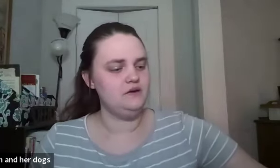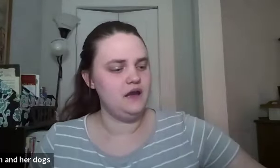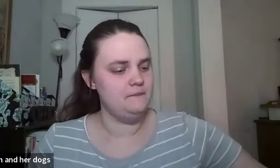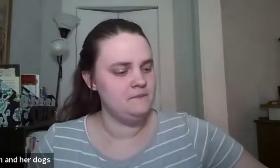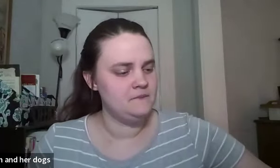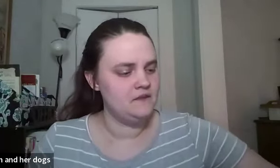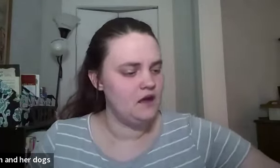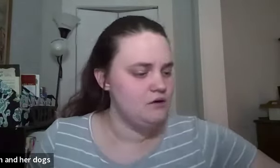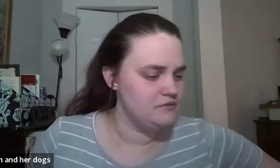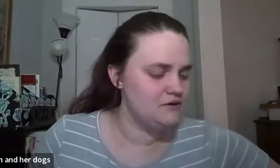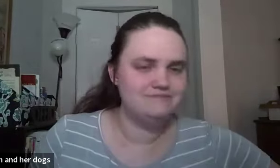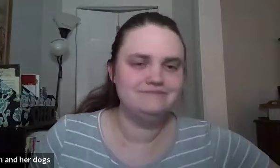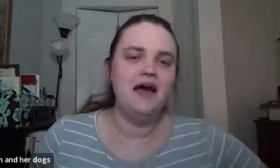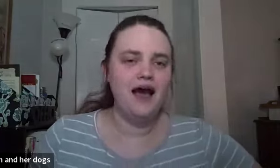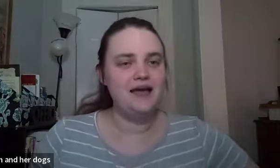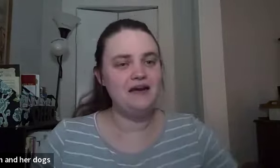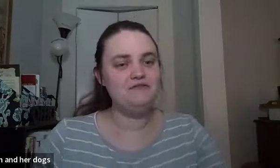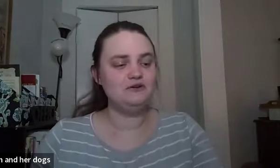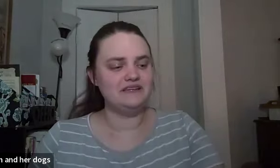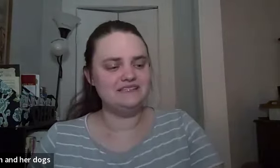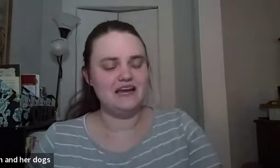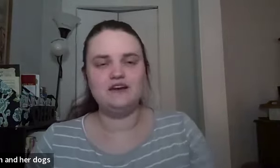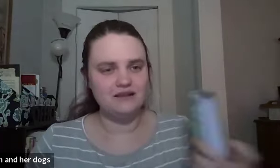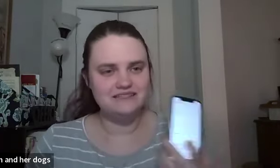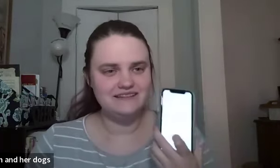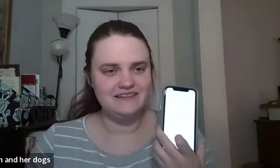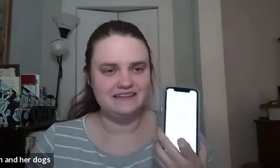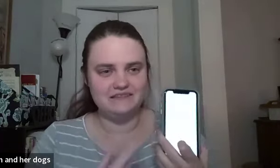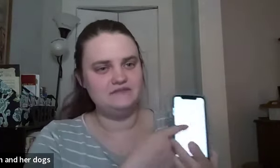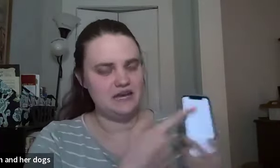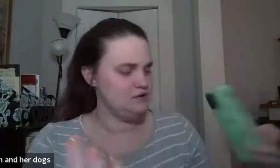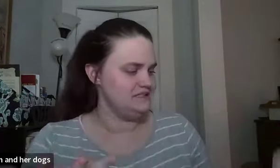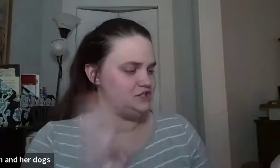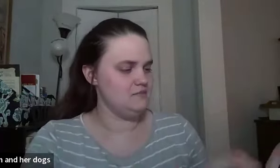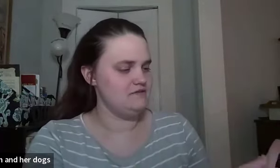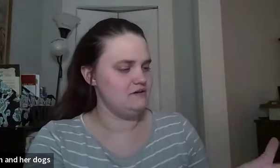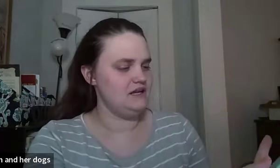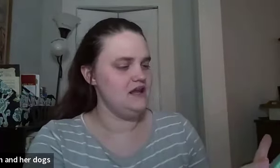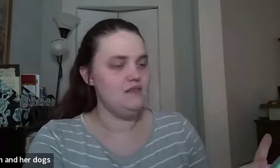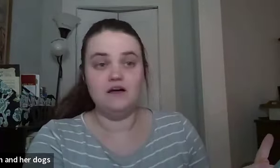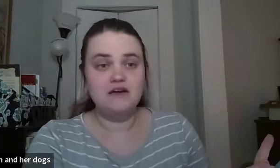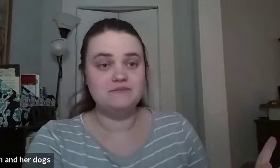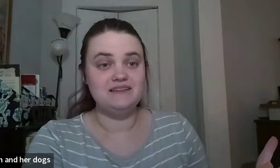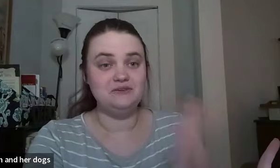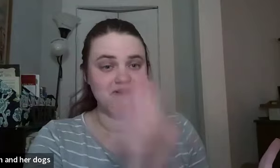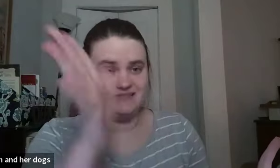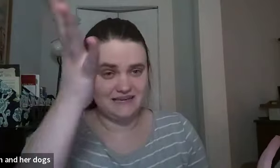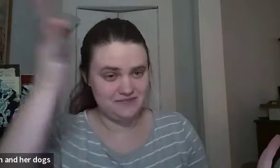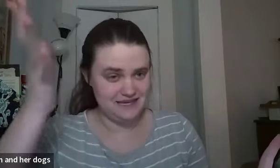Okay. Oh, I have her list. I constantly like loved, I know I showed my phone again. Love having my little list that Miss Katie